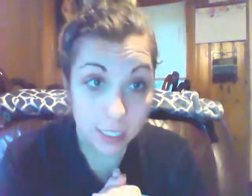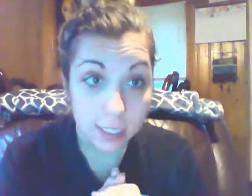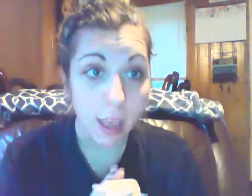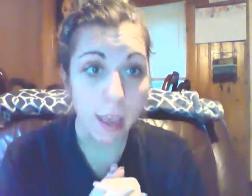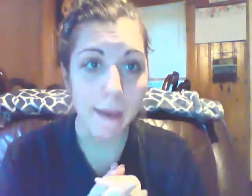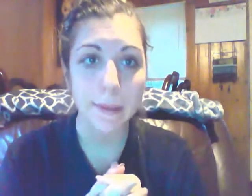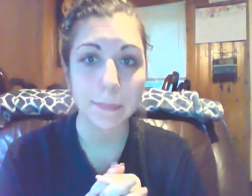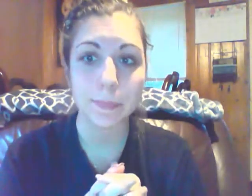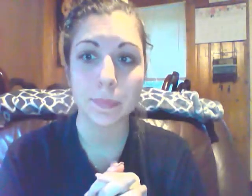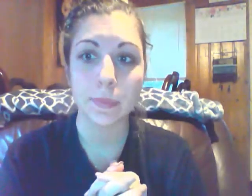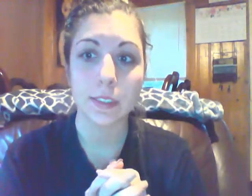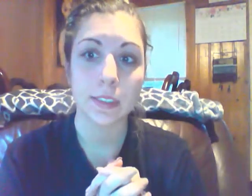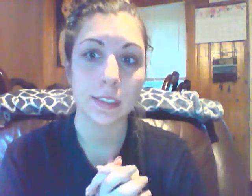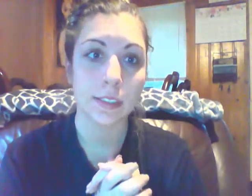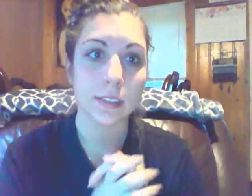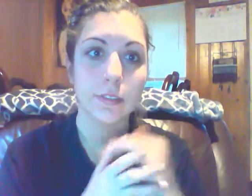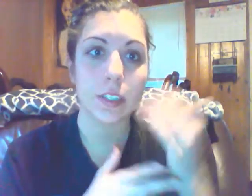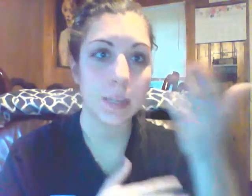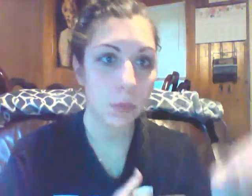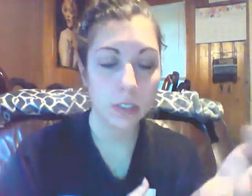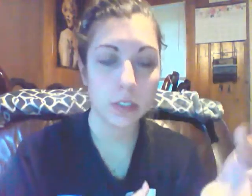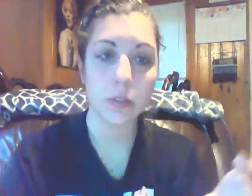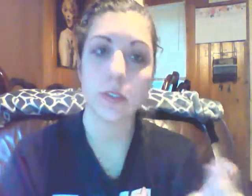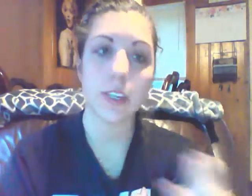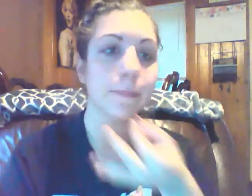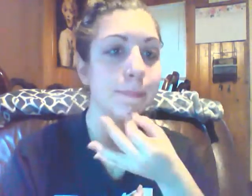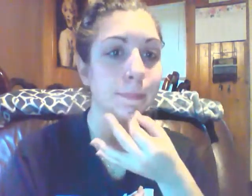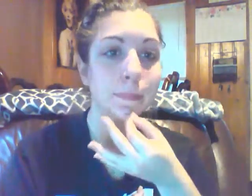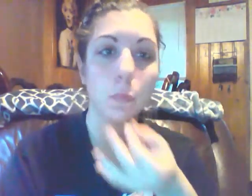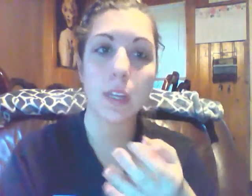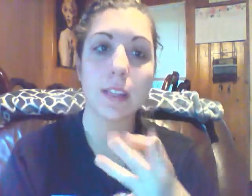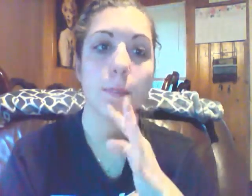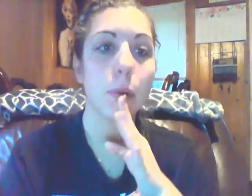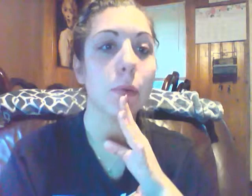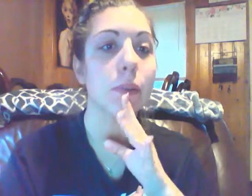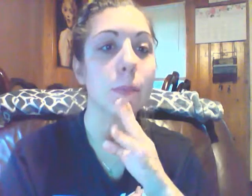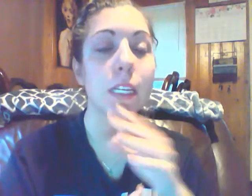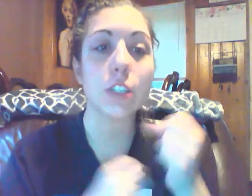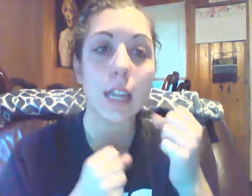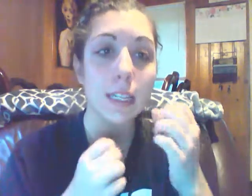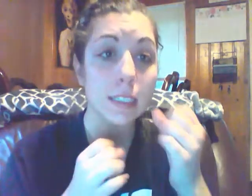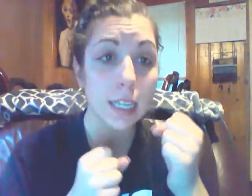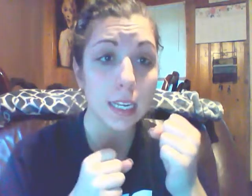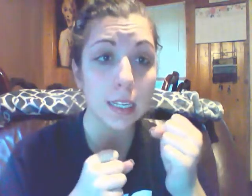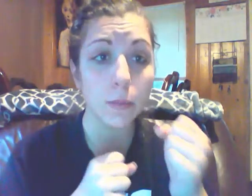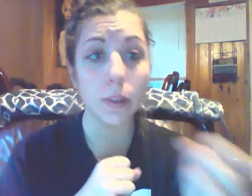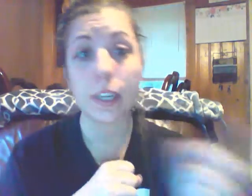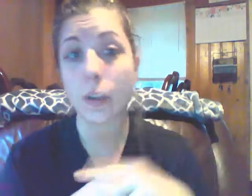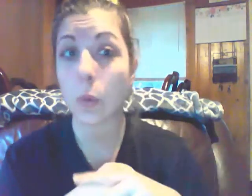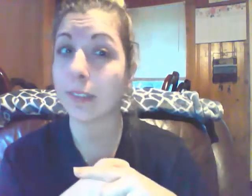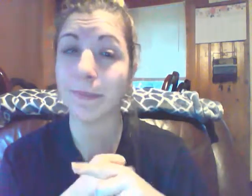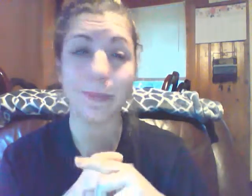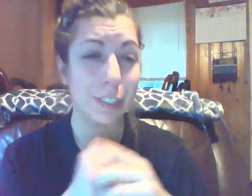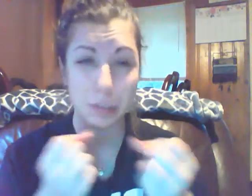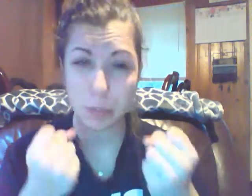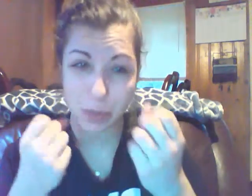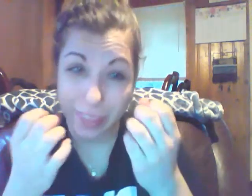repetition. For example, one student is very with both speech and sign, where the other one is just more